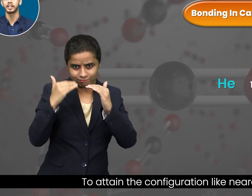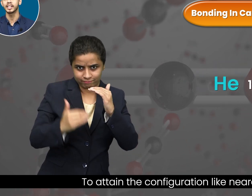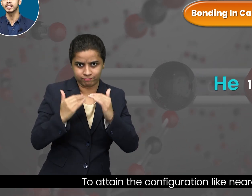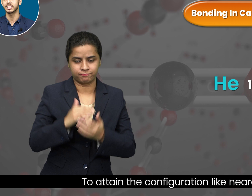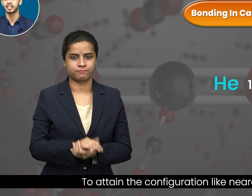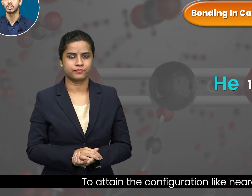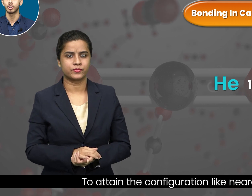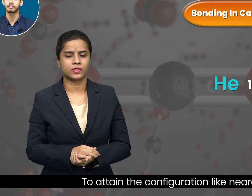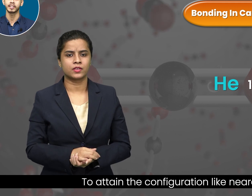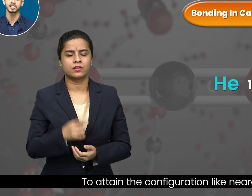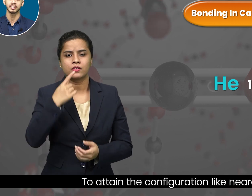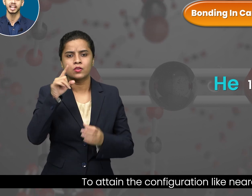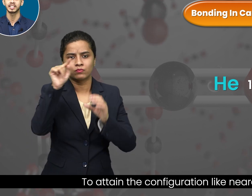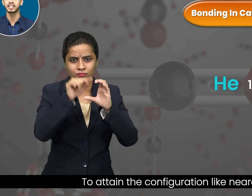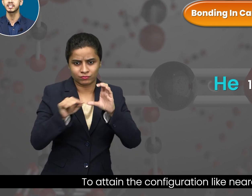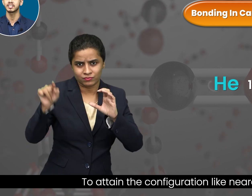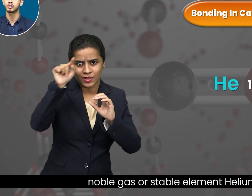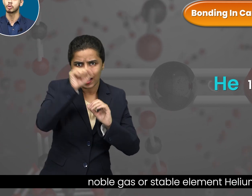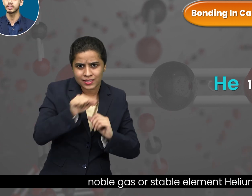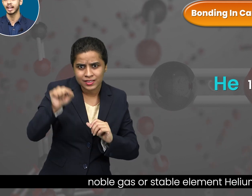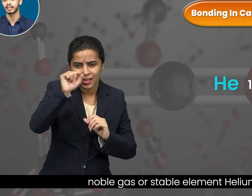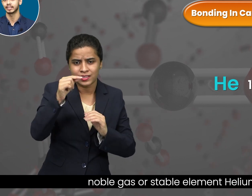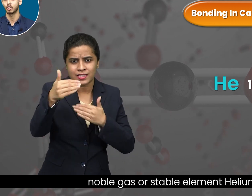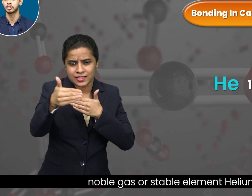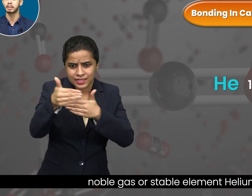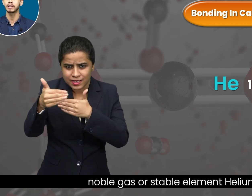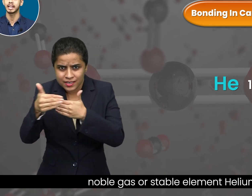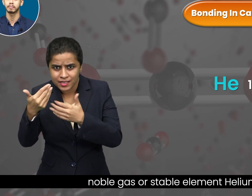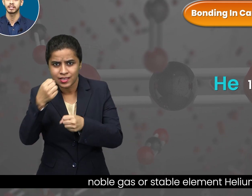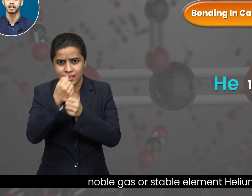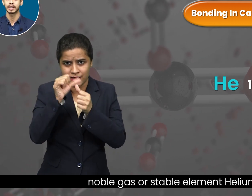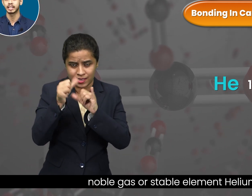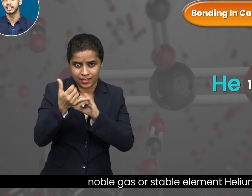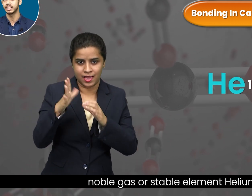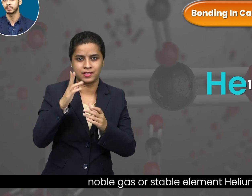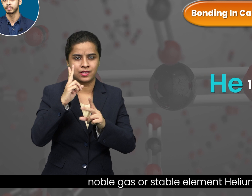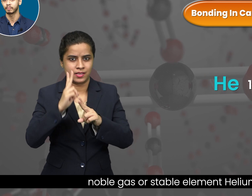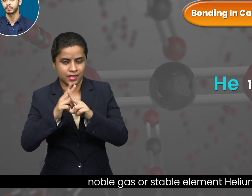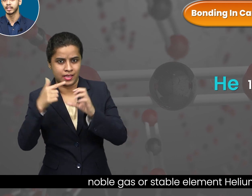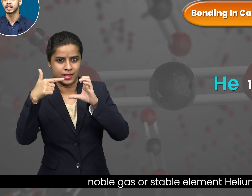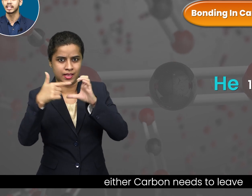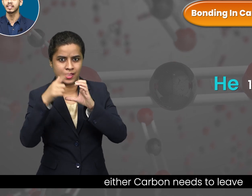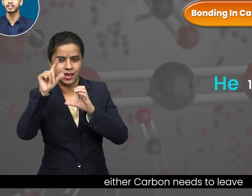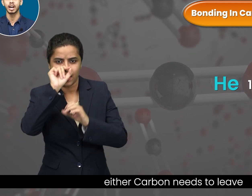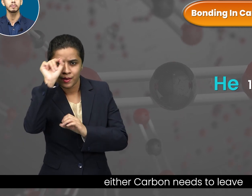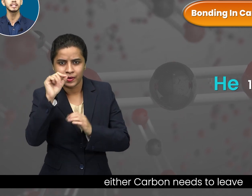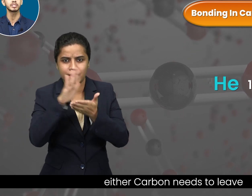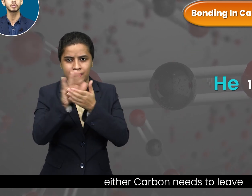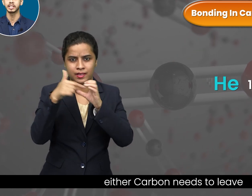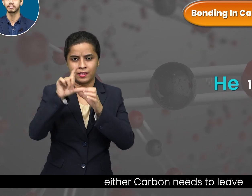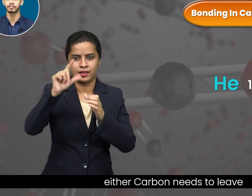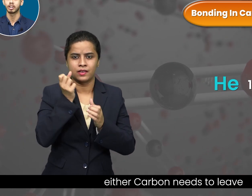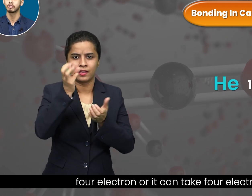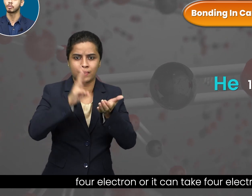To attain the configuration like nearest noble gas or stable element, helium, either carbon needs